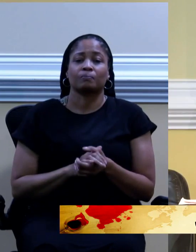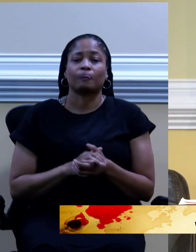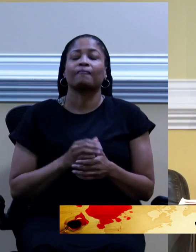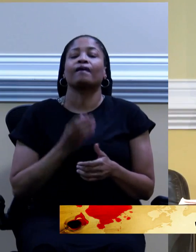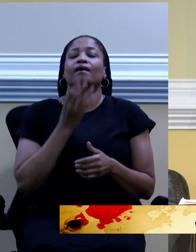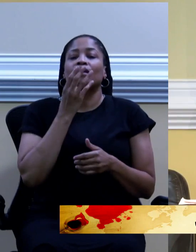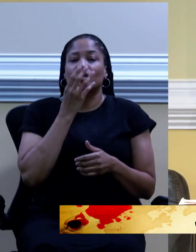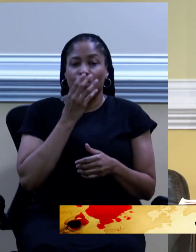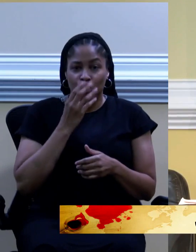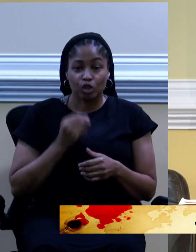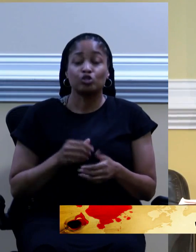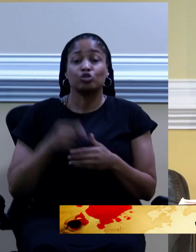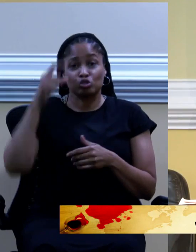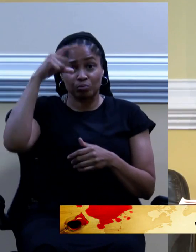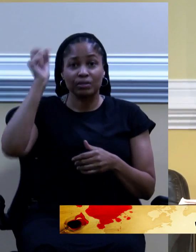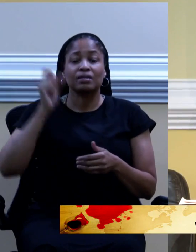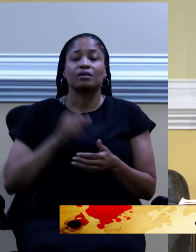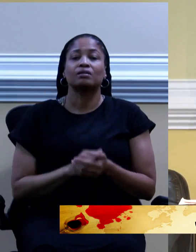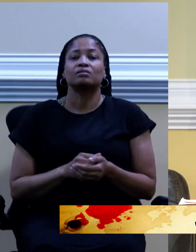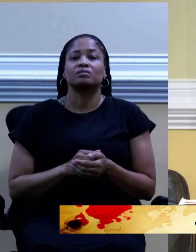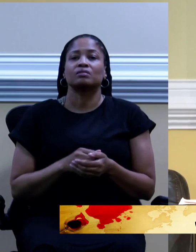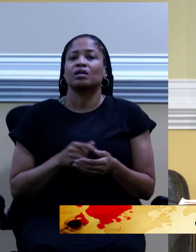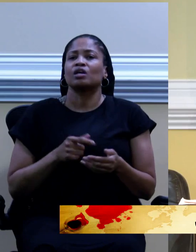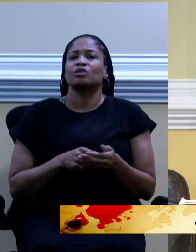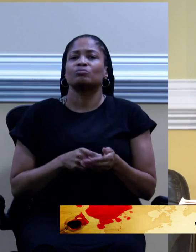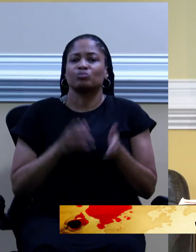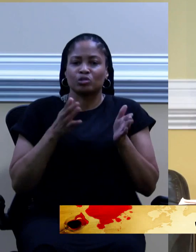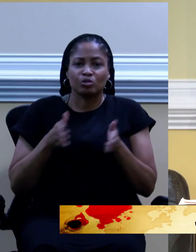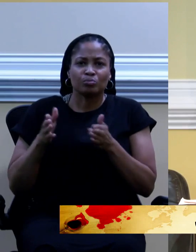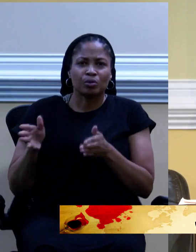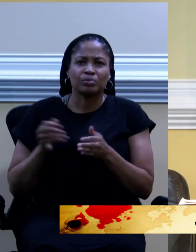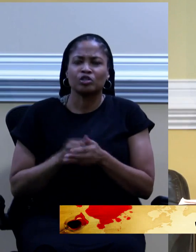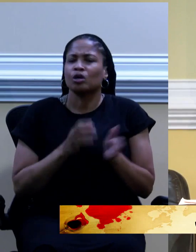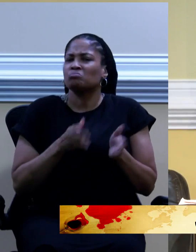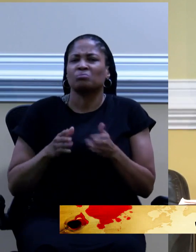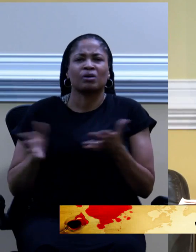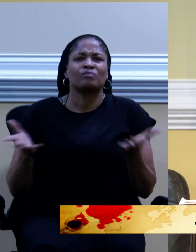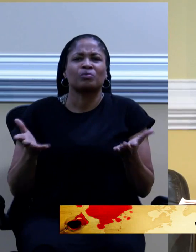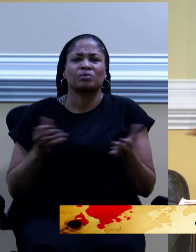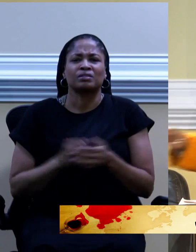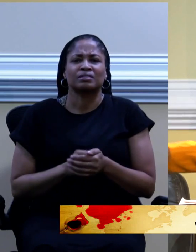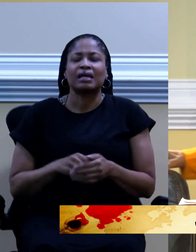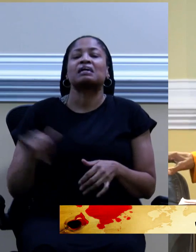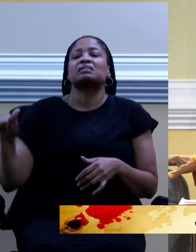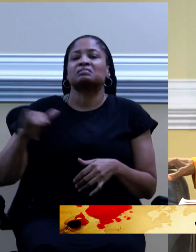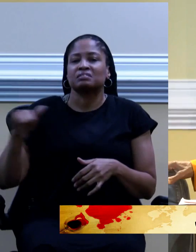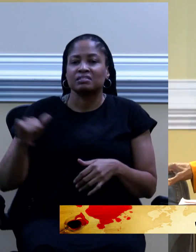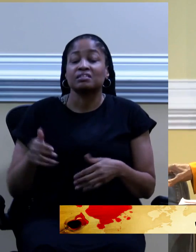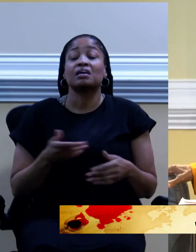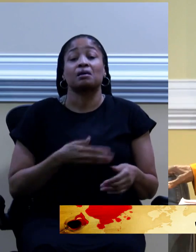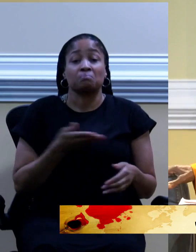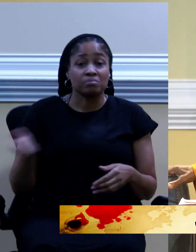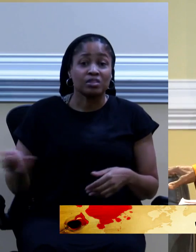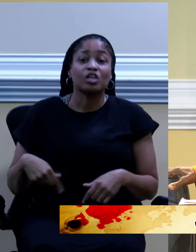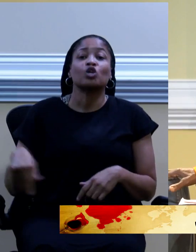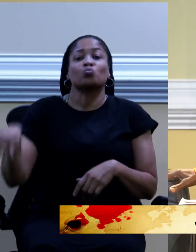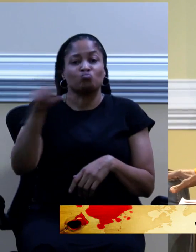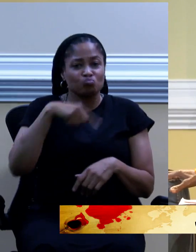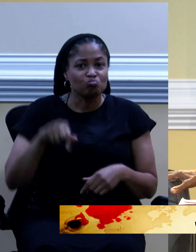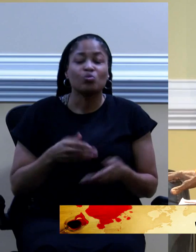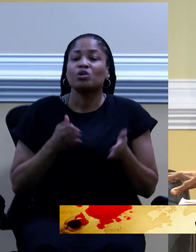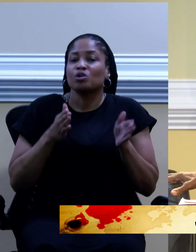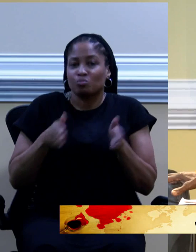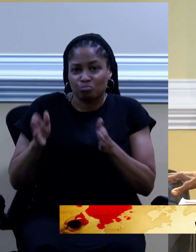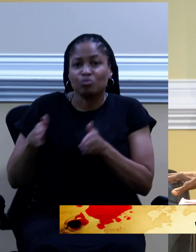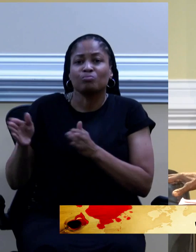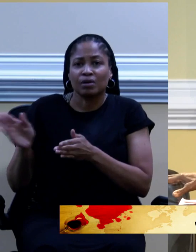the preparation. Preparation for what? The thing we're going to be preparing for tomorrow. The Passover